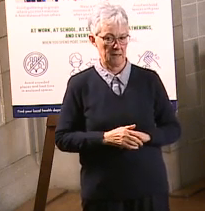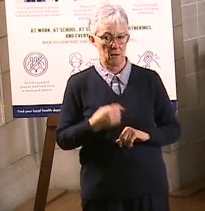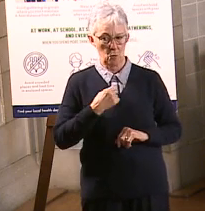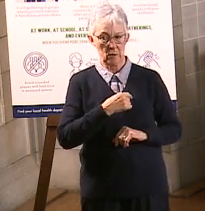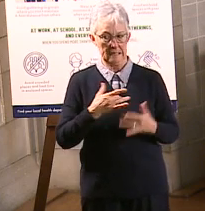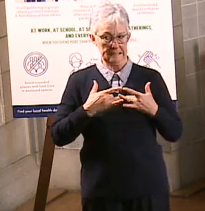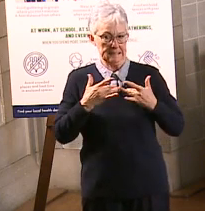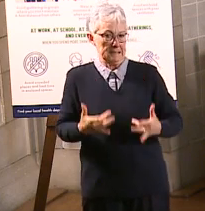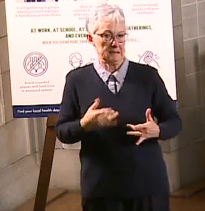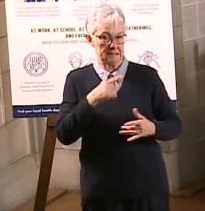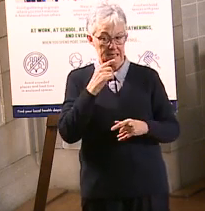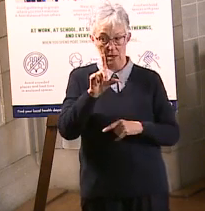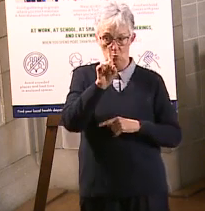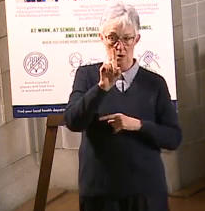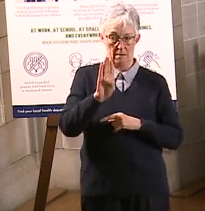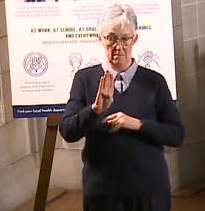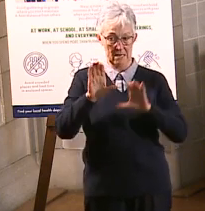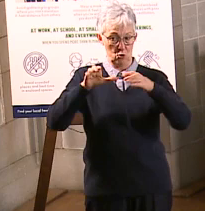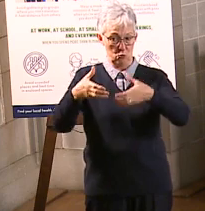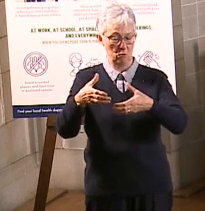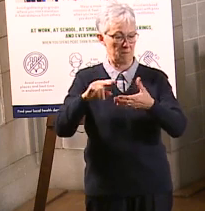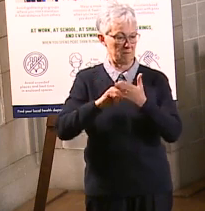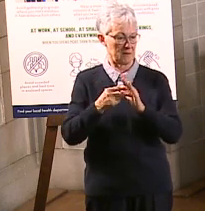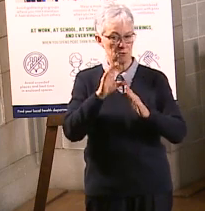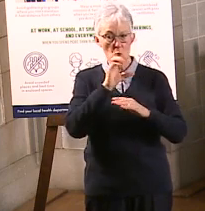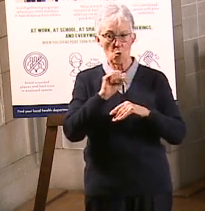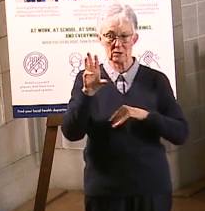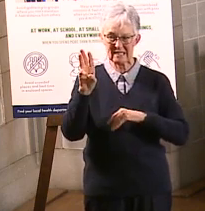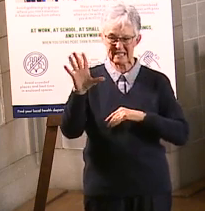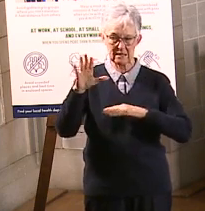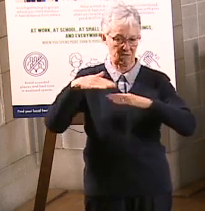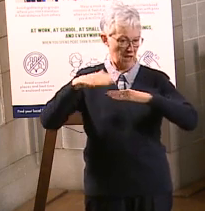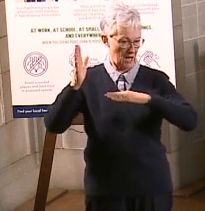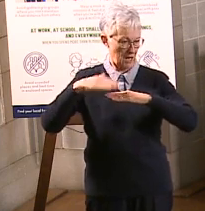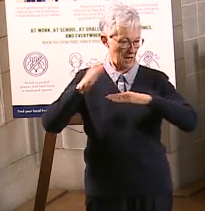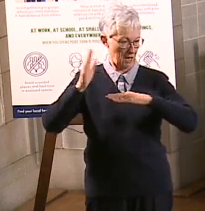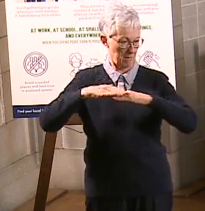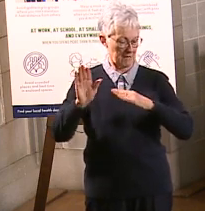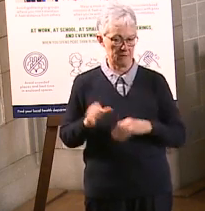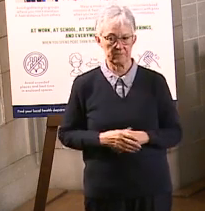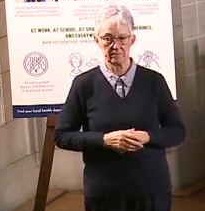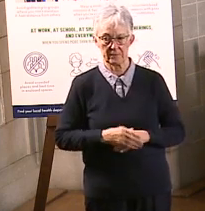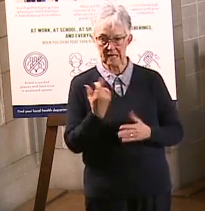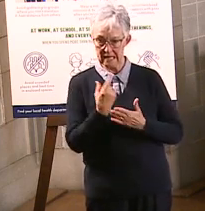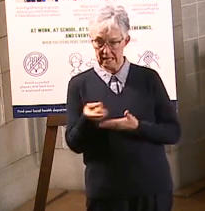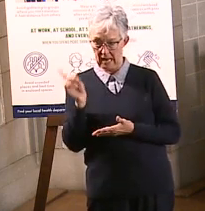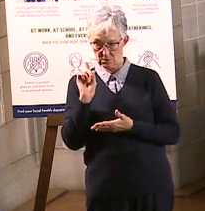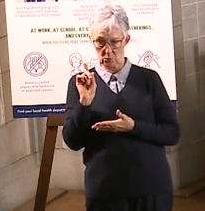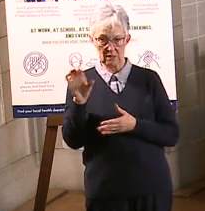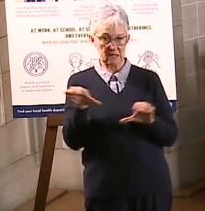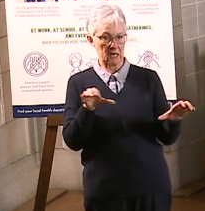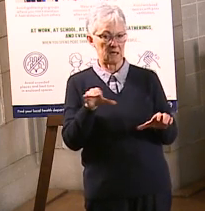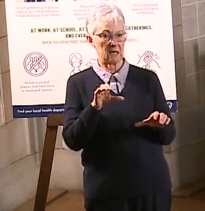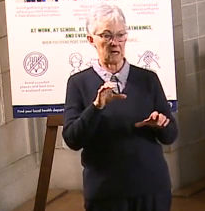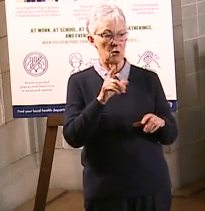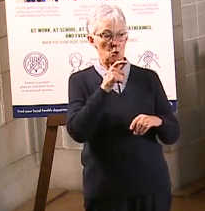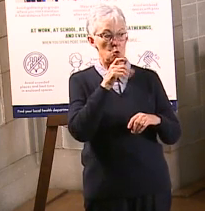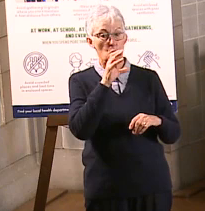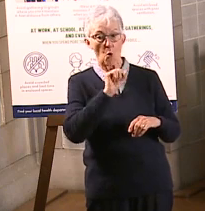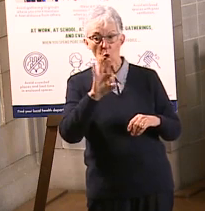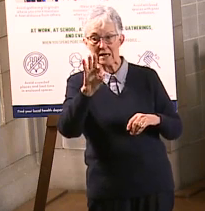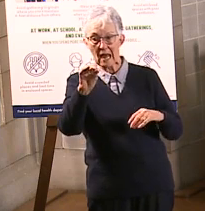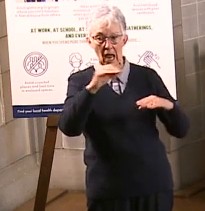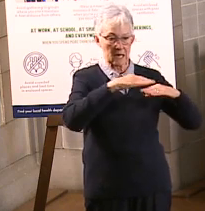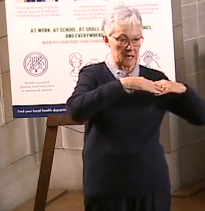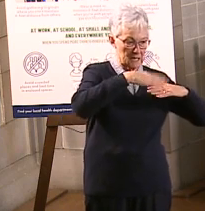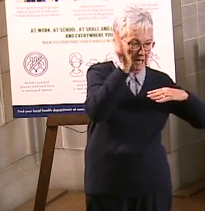older folks. So for example, in Central Health District, last week they were doing 90 years old. This week they're doing 80 years old. Douglas County is doing